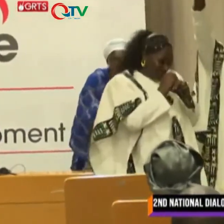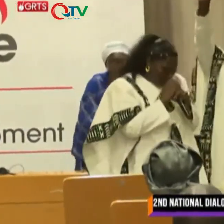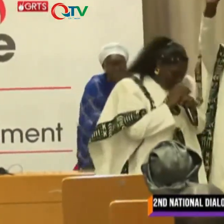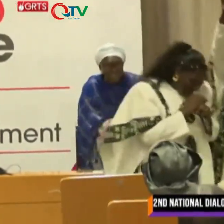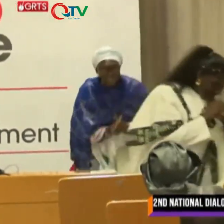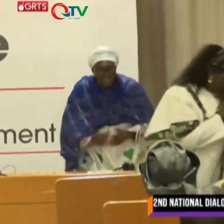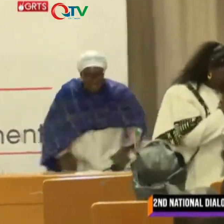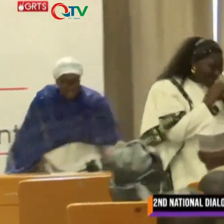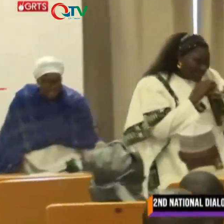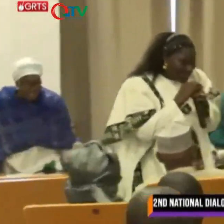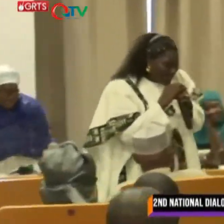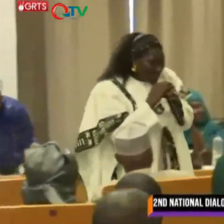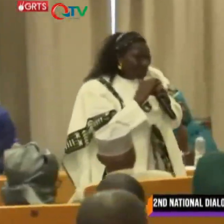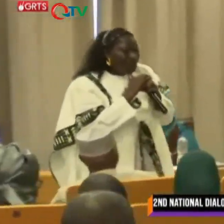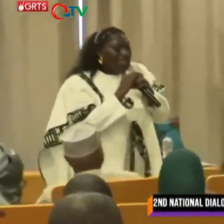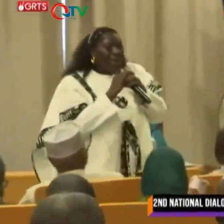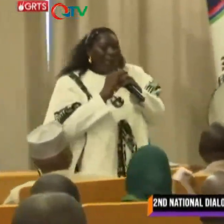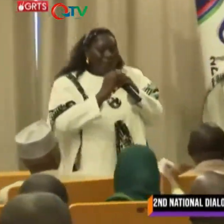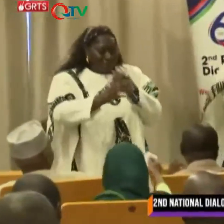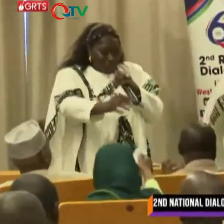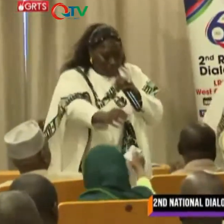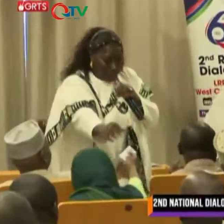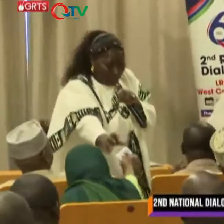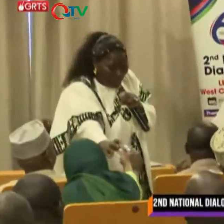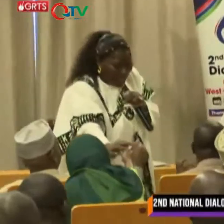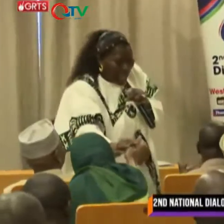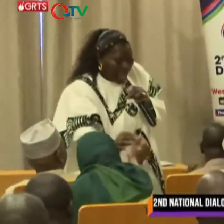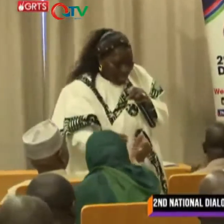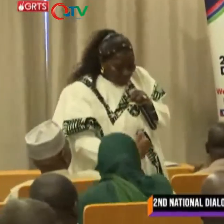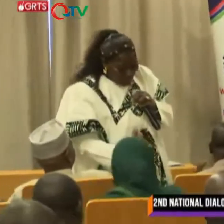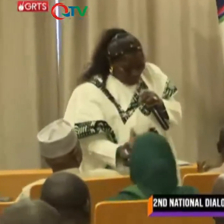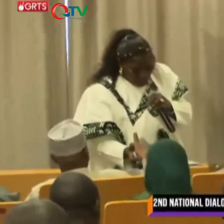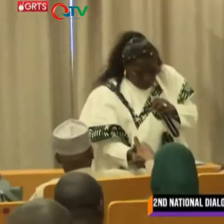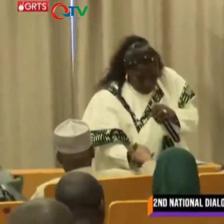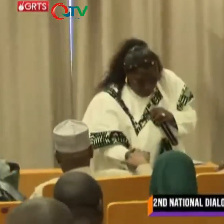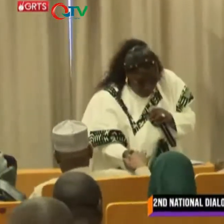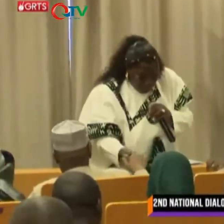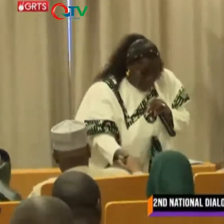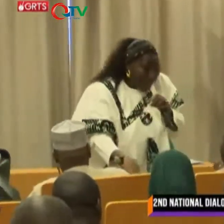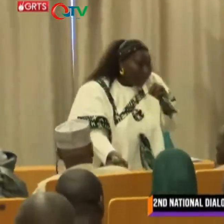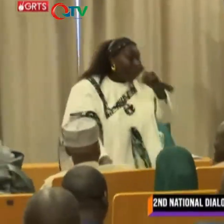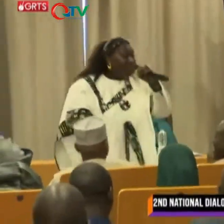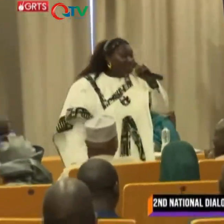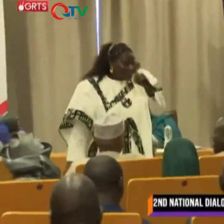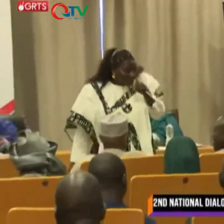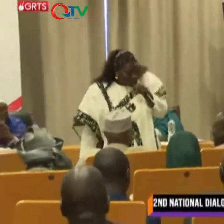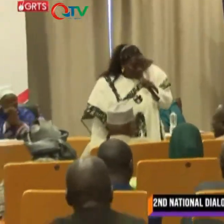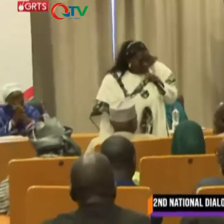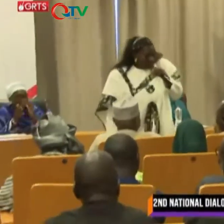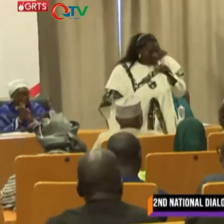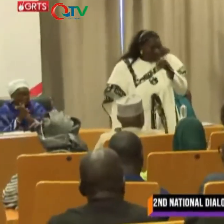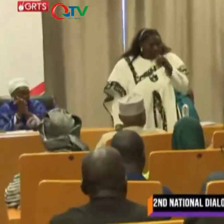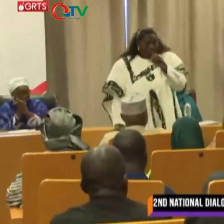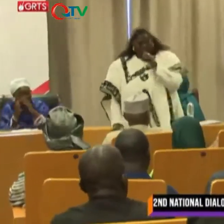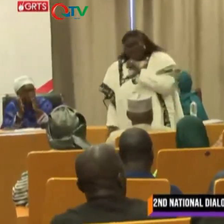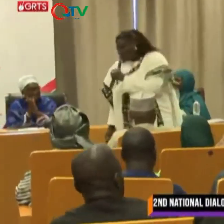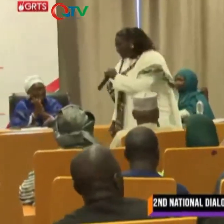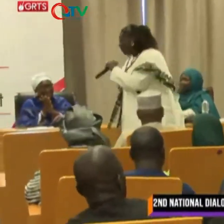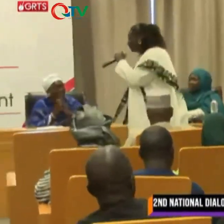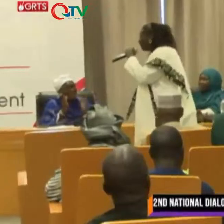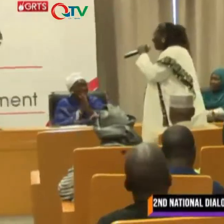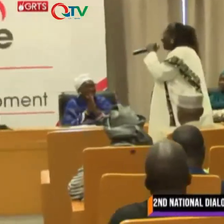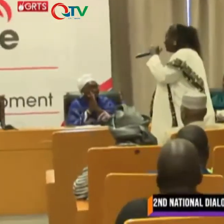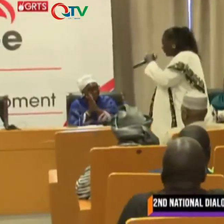Futuosio, Kifio, Musosio, Alpha Lenua, Futuosio,